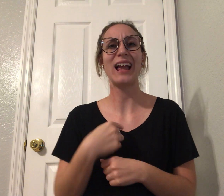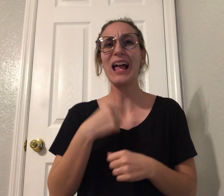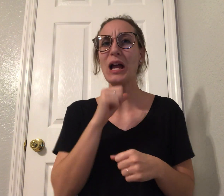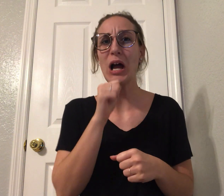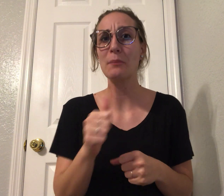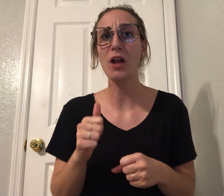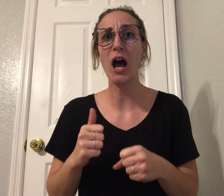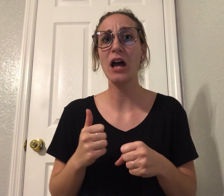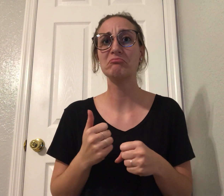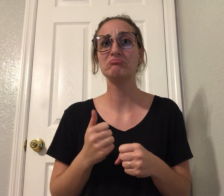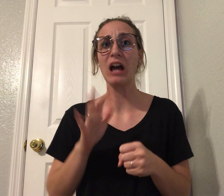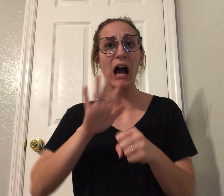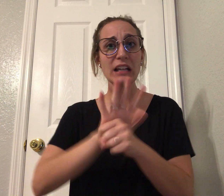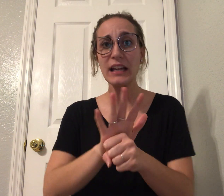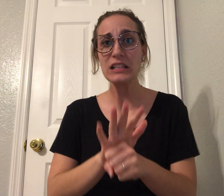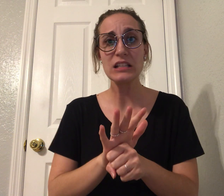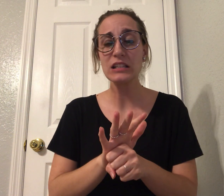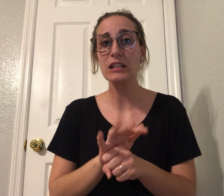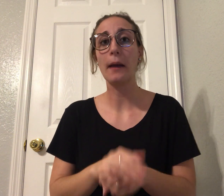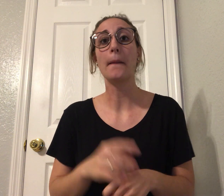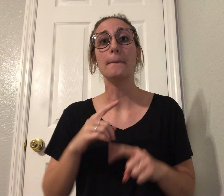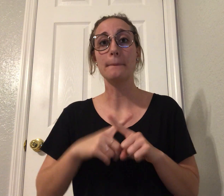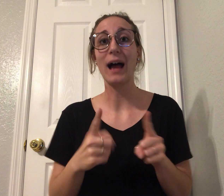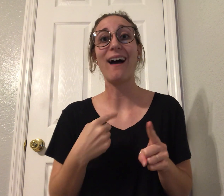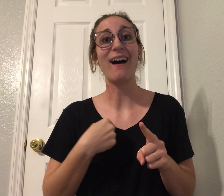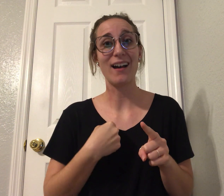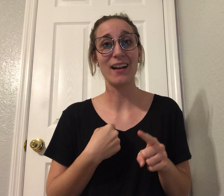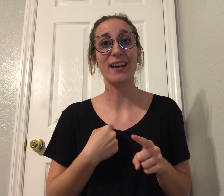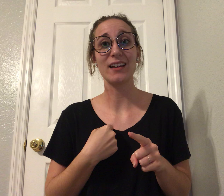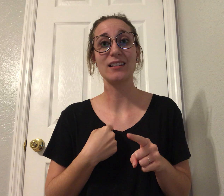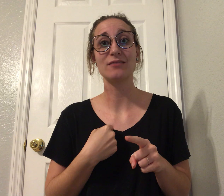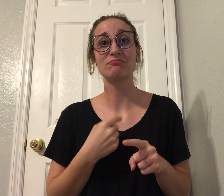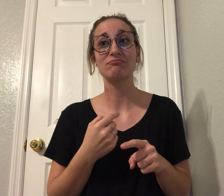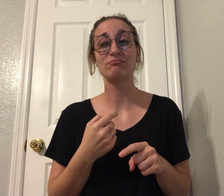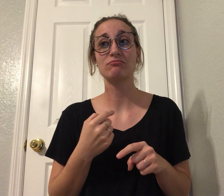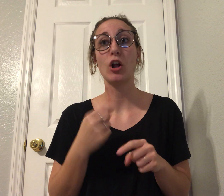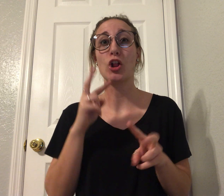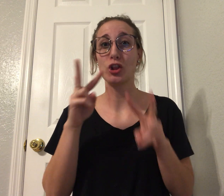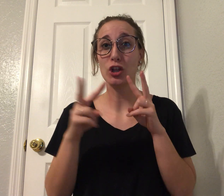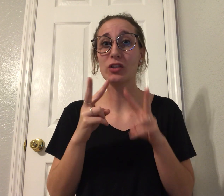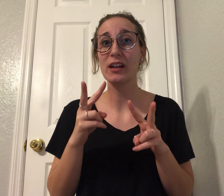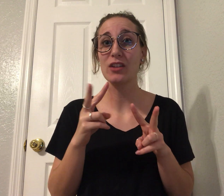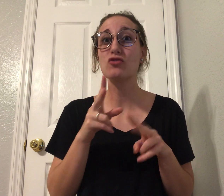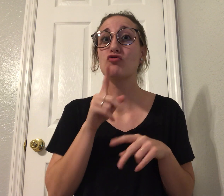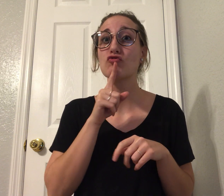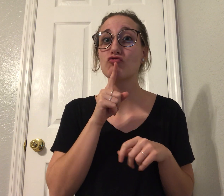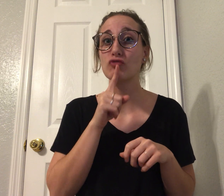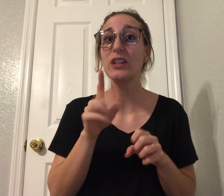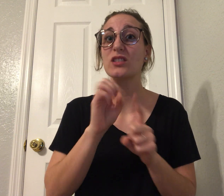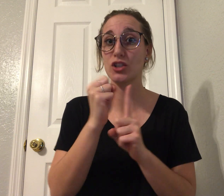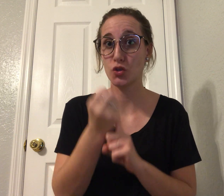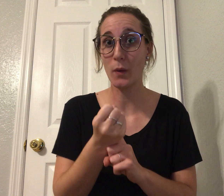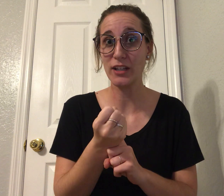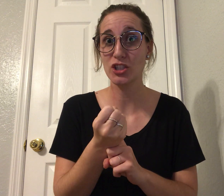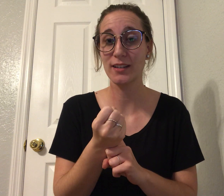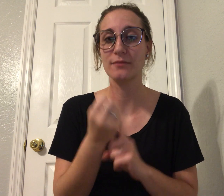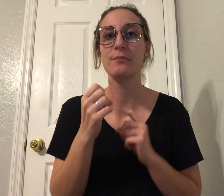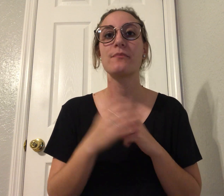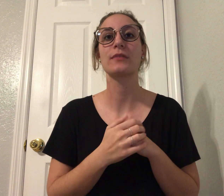stretch of the imagination. But I am also a realist, and I also know that the 11 tips I'm going to give you